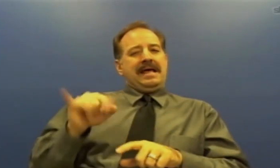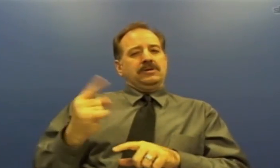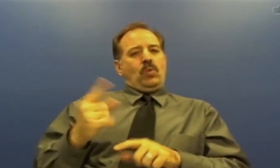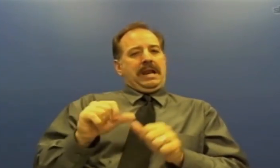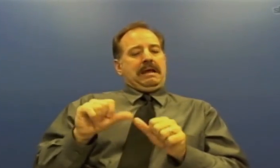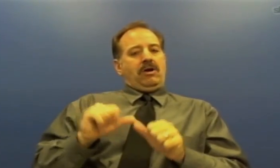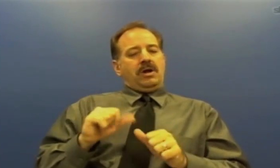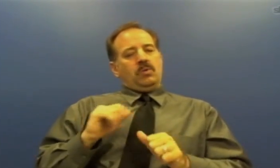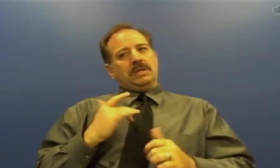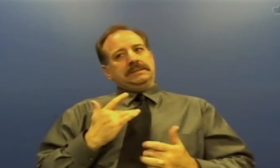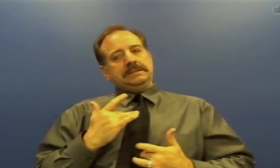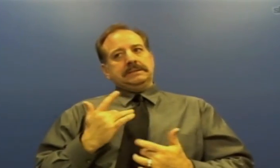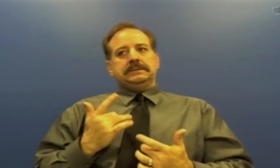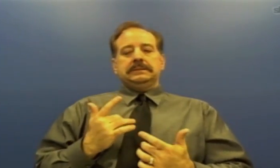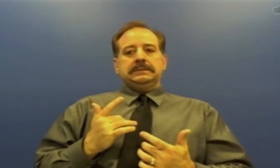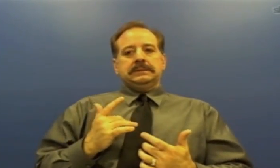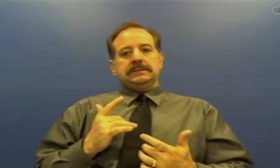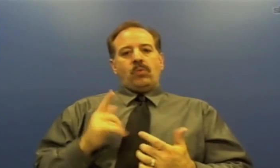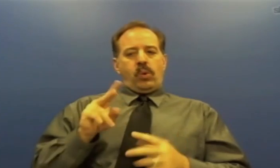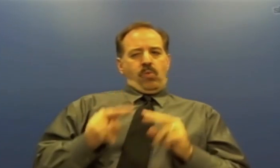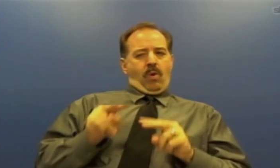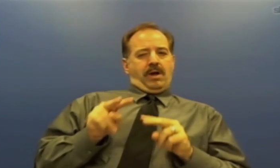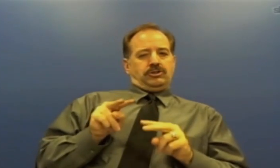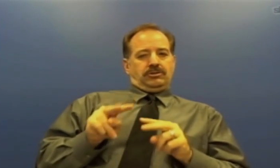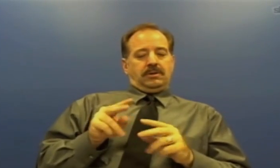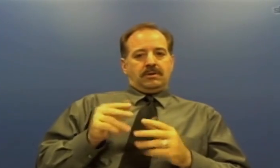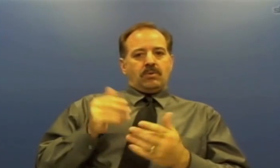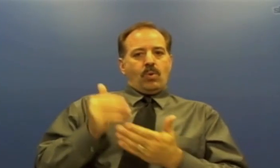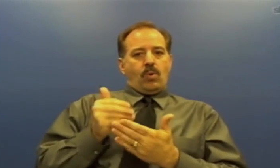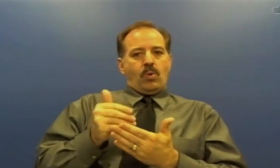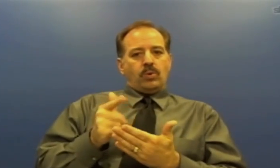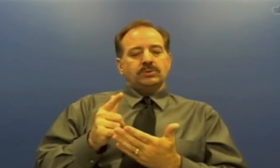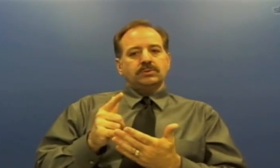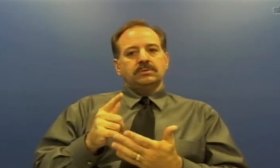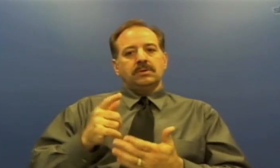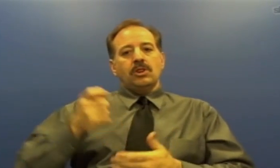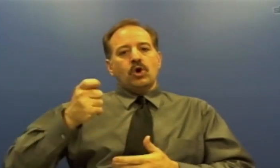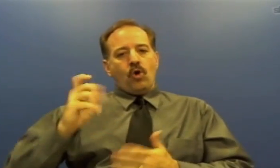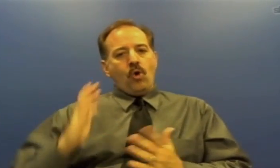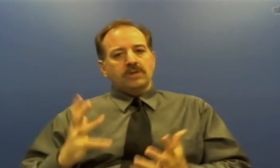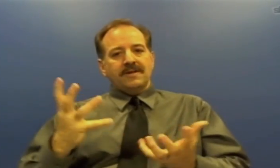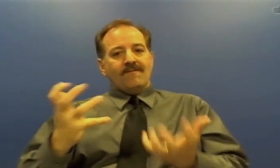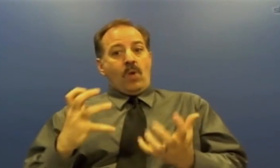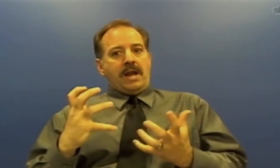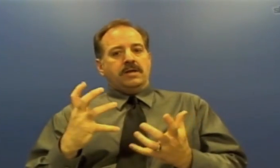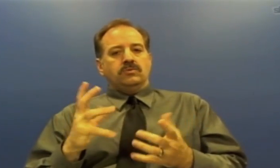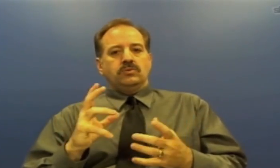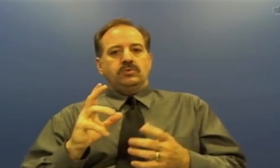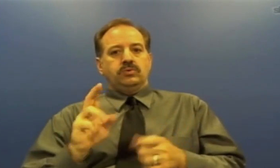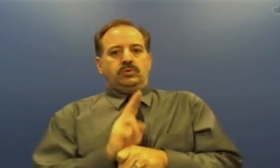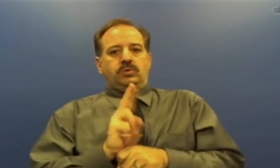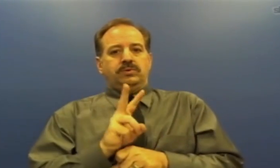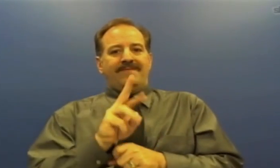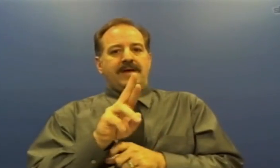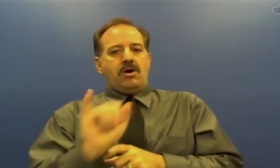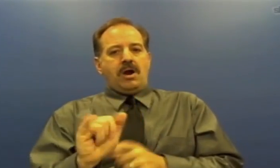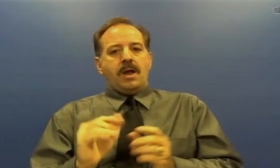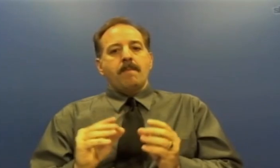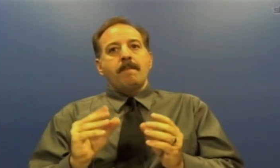Anytime a lawyer was trying to screen an individual or ask some questions, we may want to